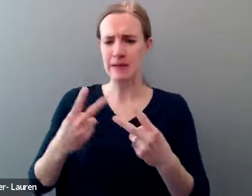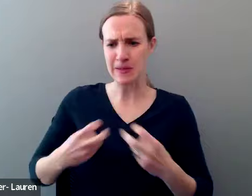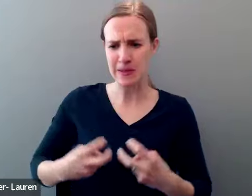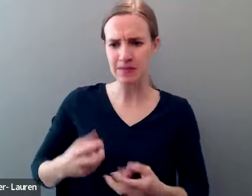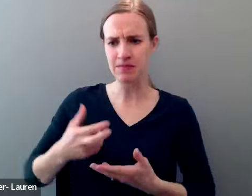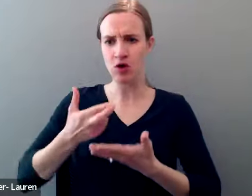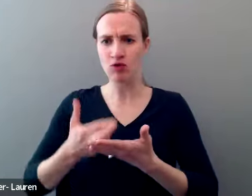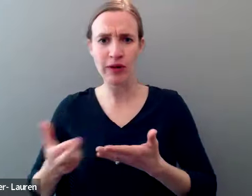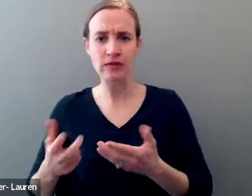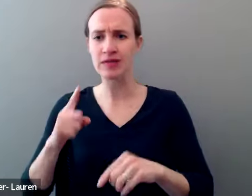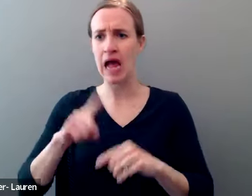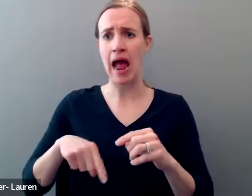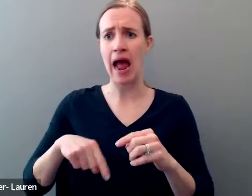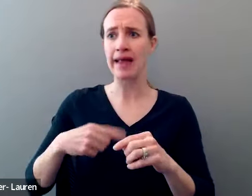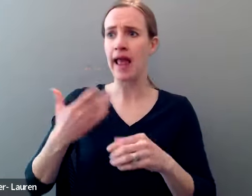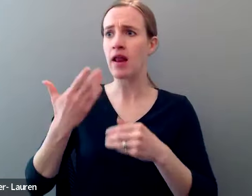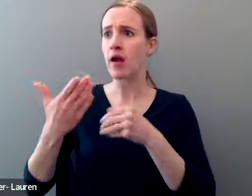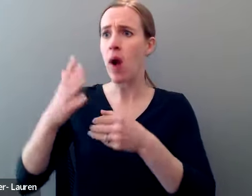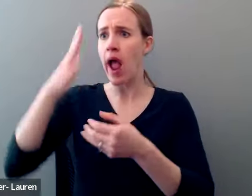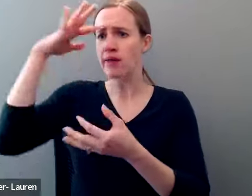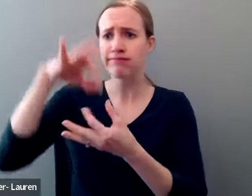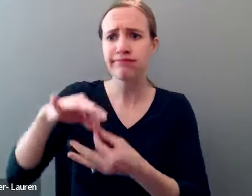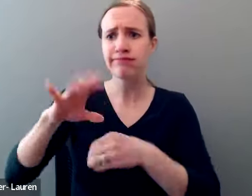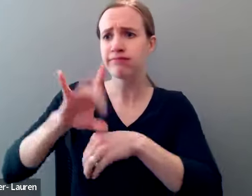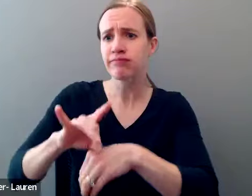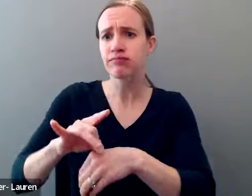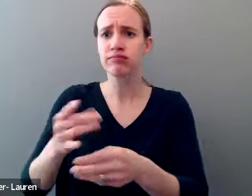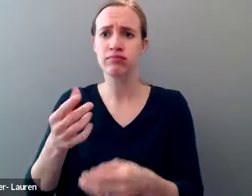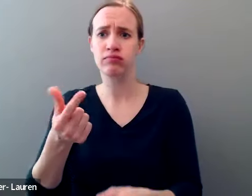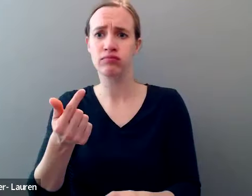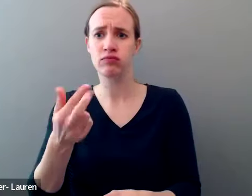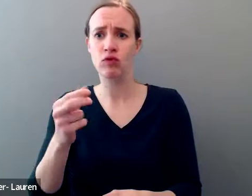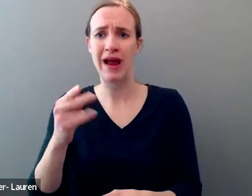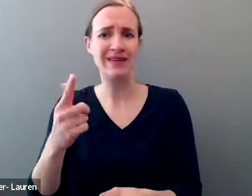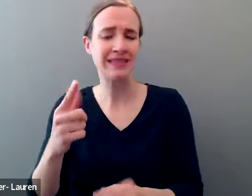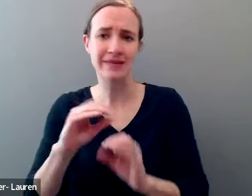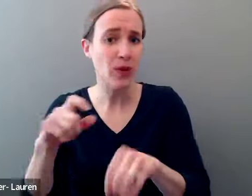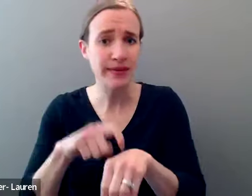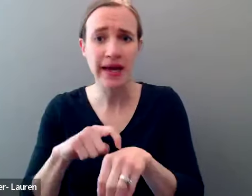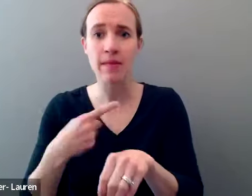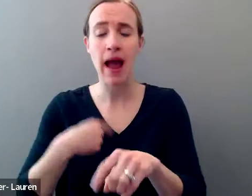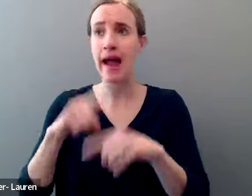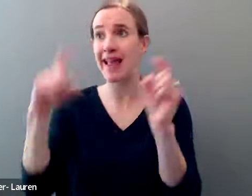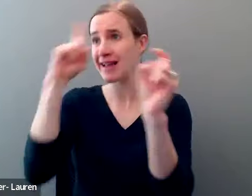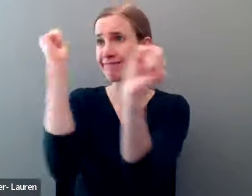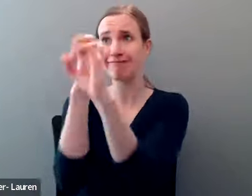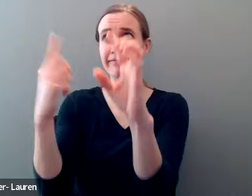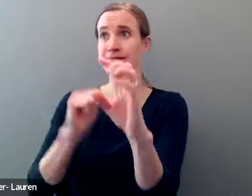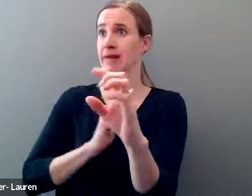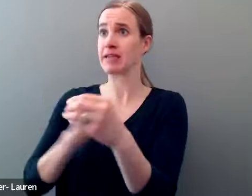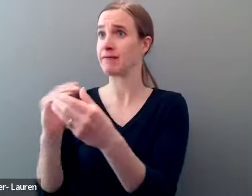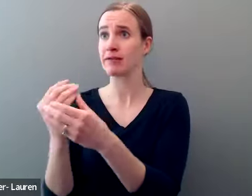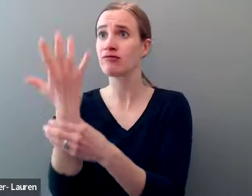the ground, like you're not on the ground, grounding your body, maybe being a tree, drinking a glass of